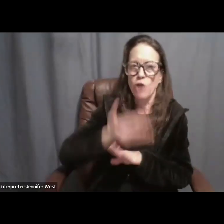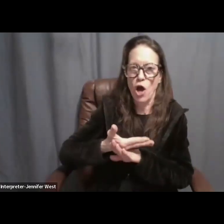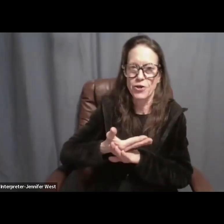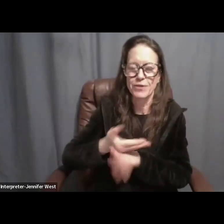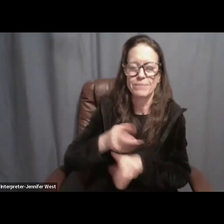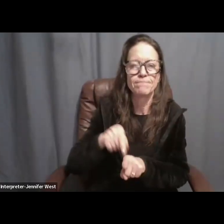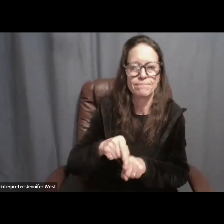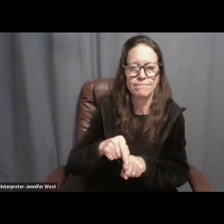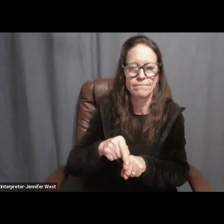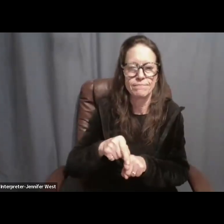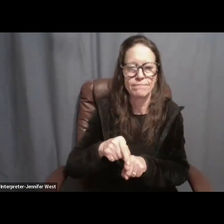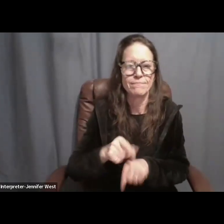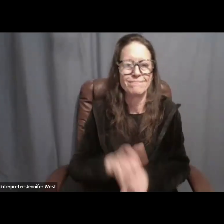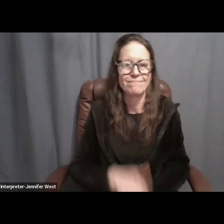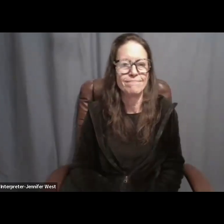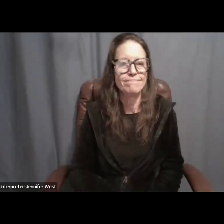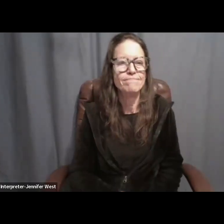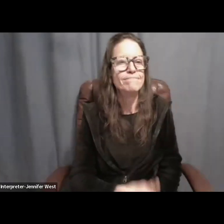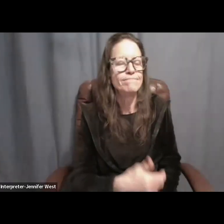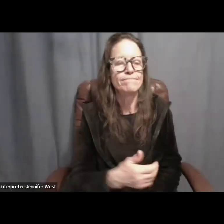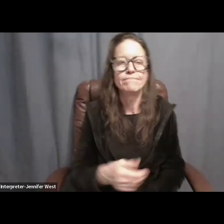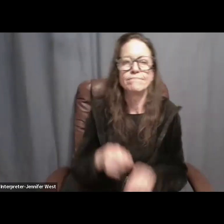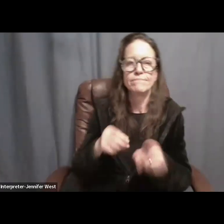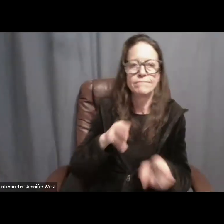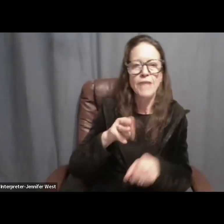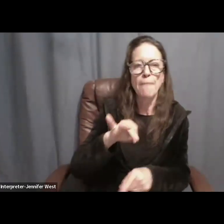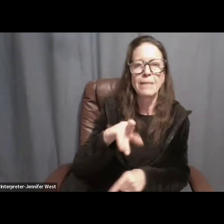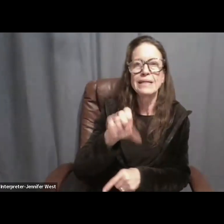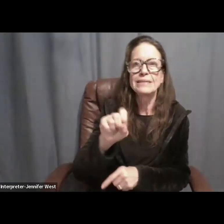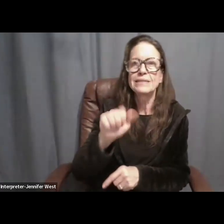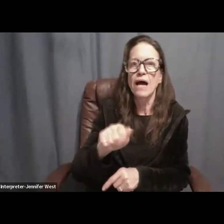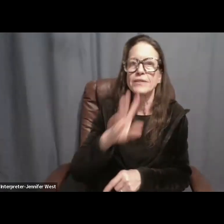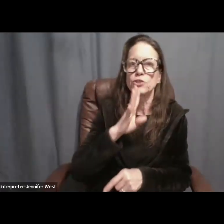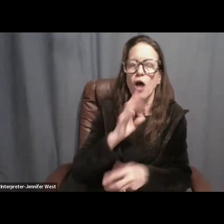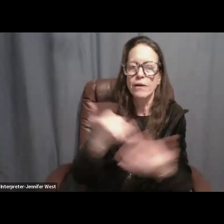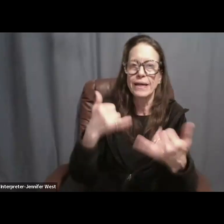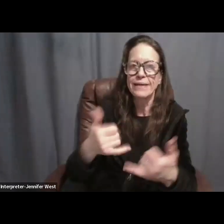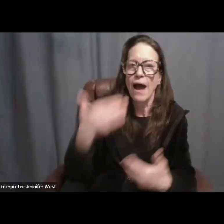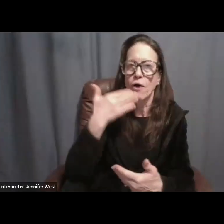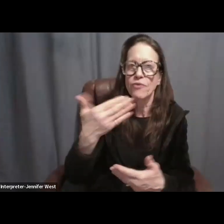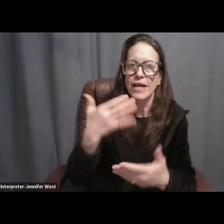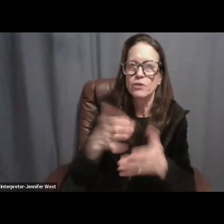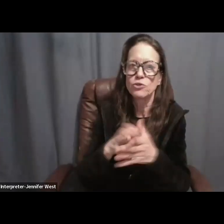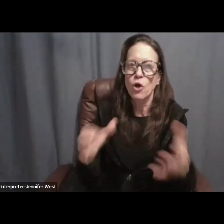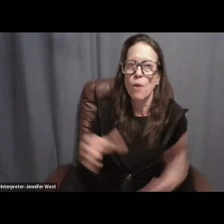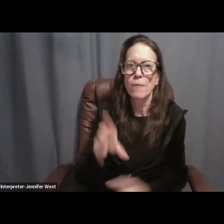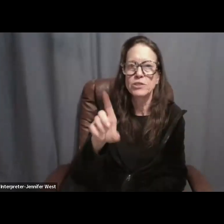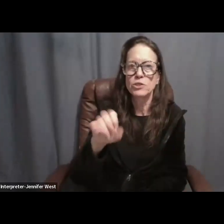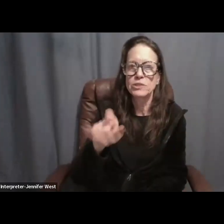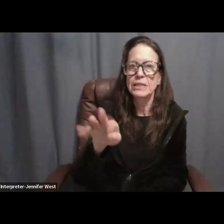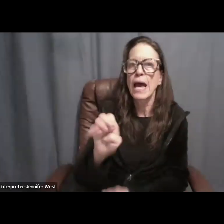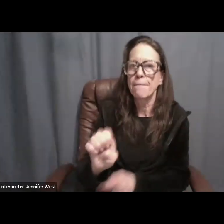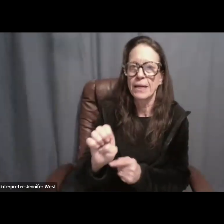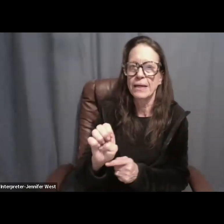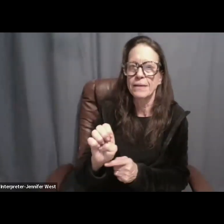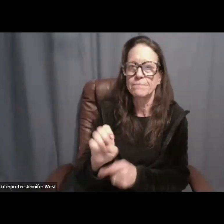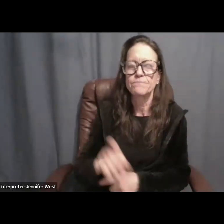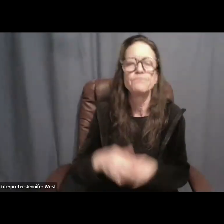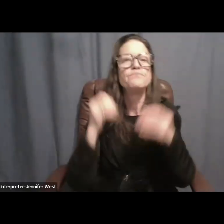Thank you so much, Here we Debbie. go. You're welcome. All right. So next we're going to